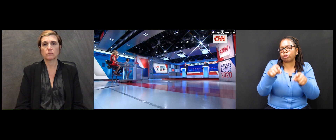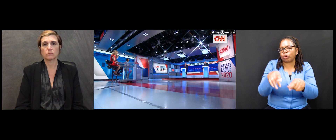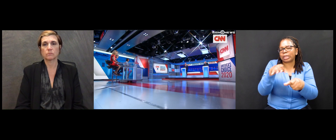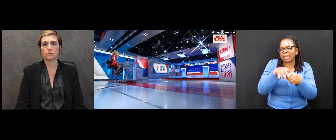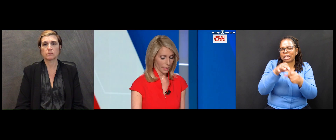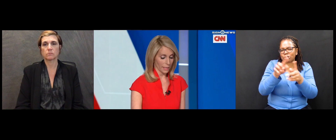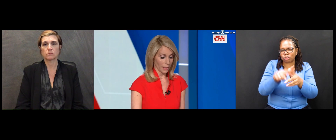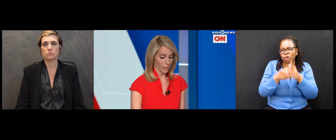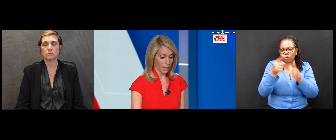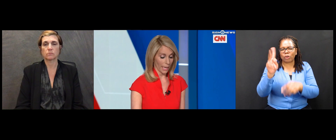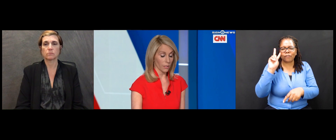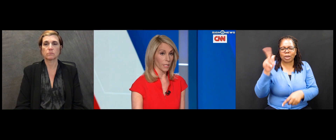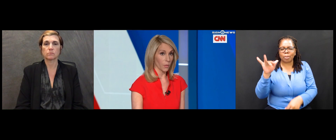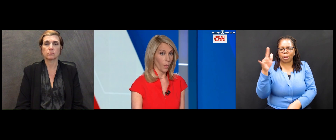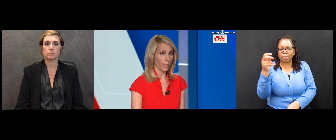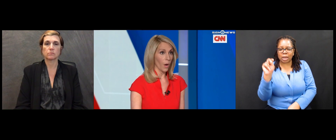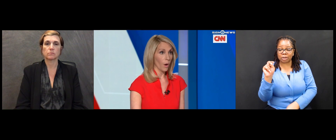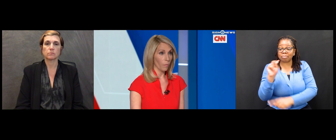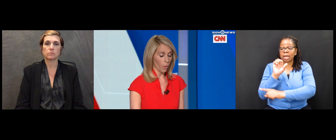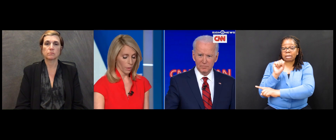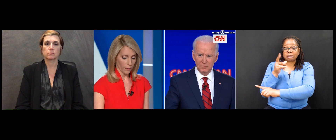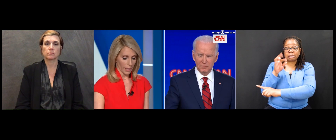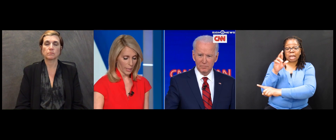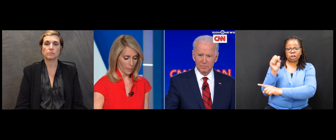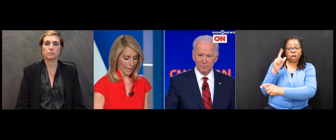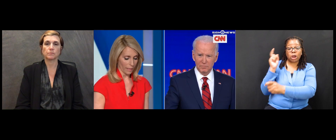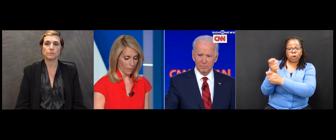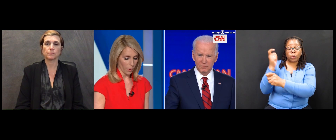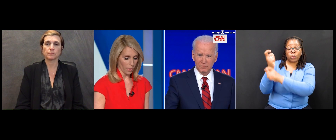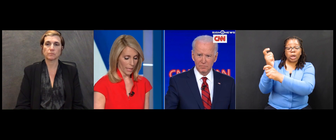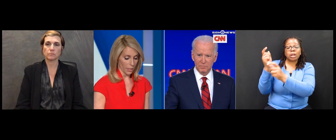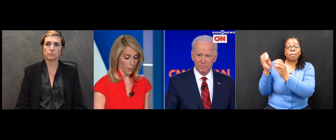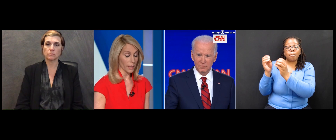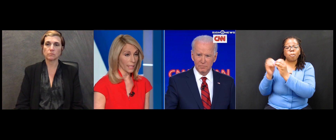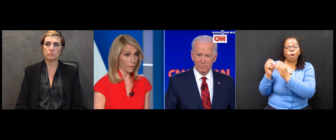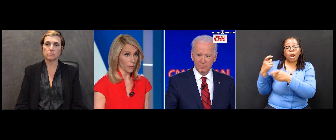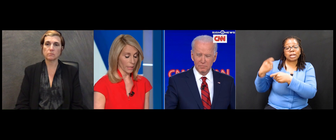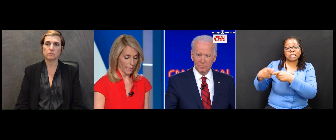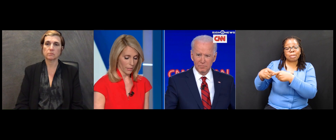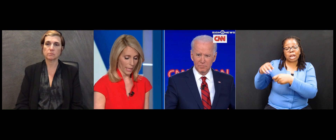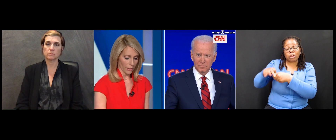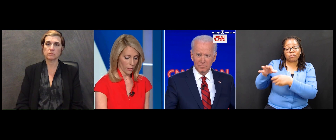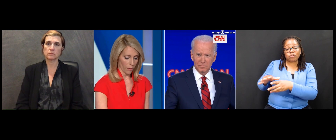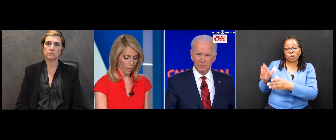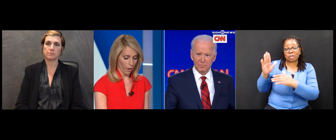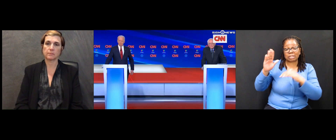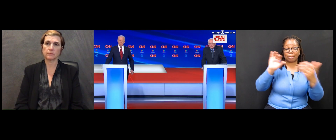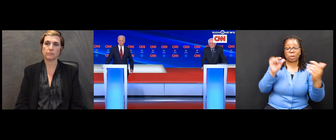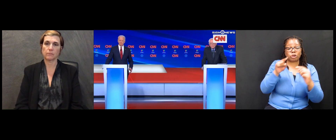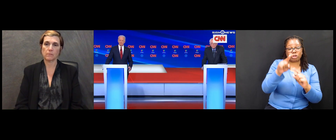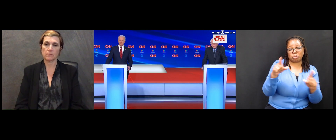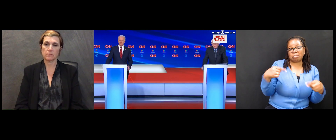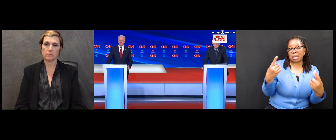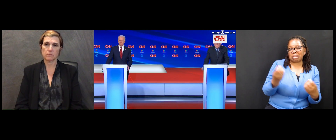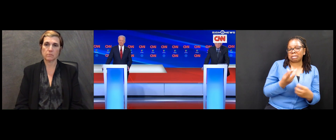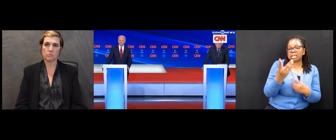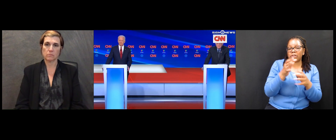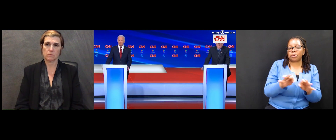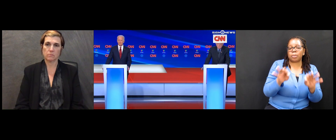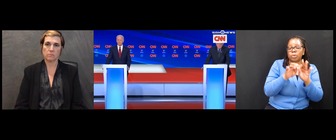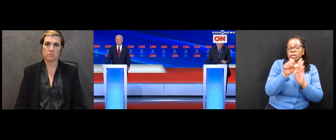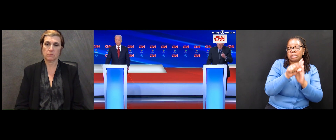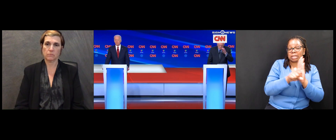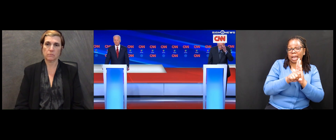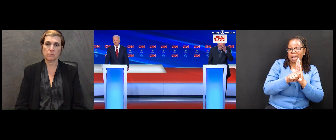you, Vice President Biden. Senator Sanders has won more of the Hispanic vote than you in several key states so far. In fact, he doubled your